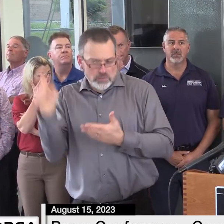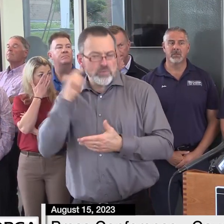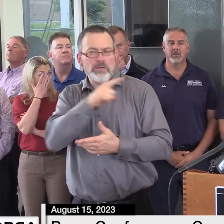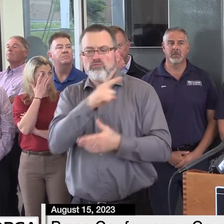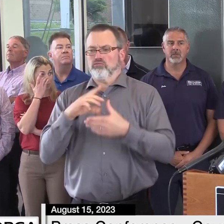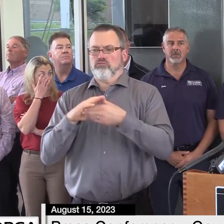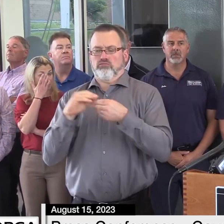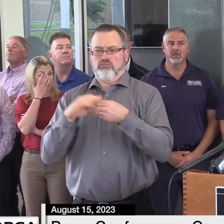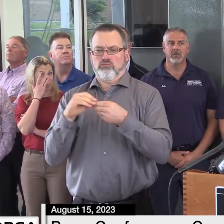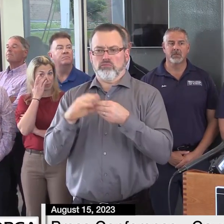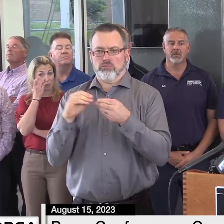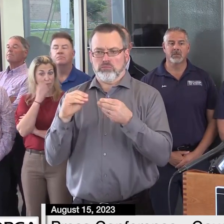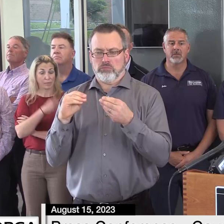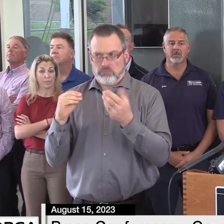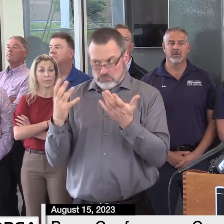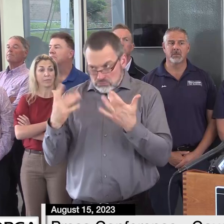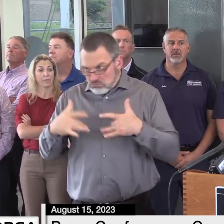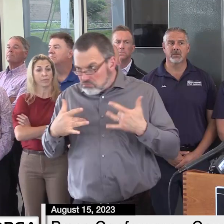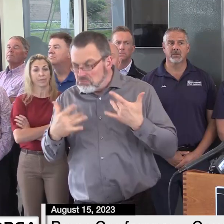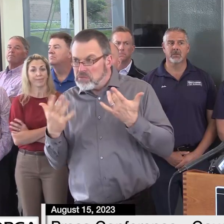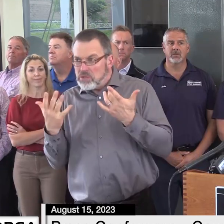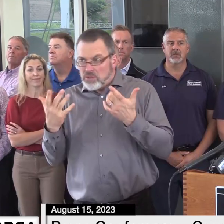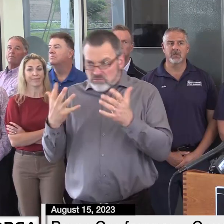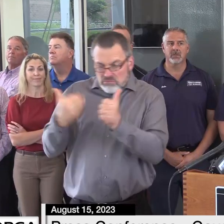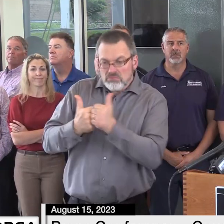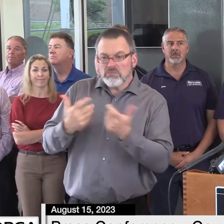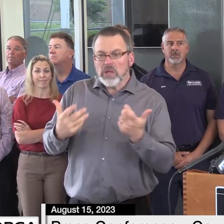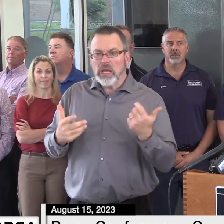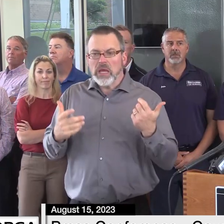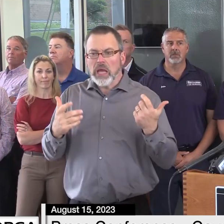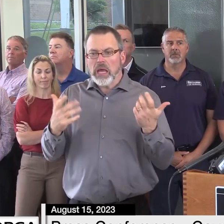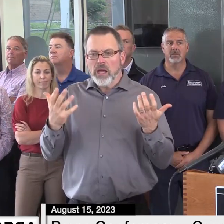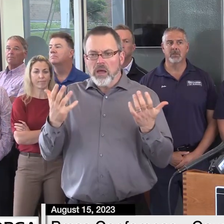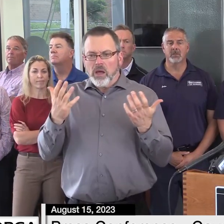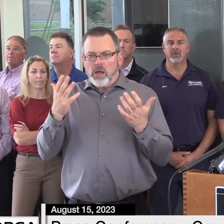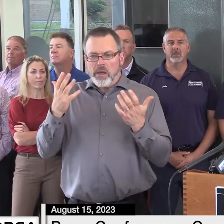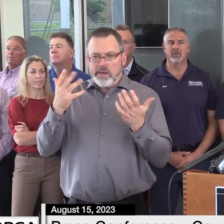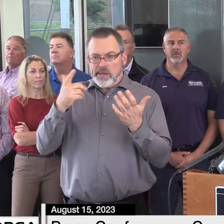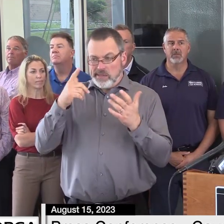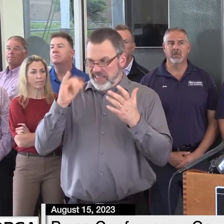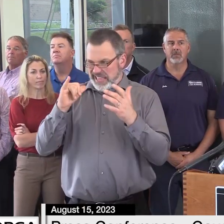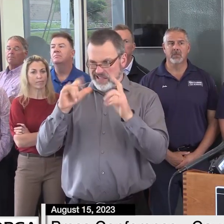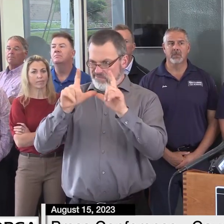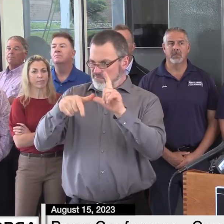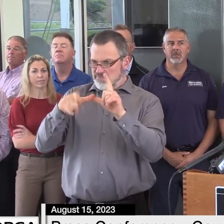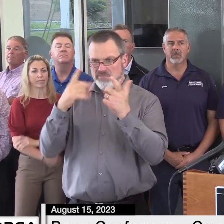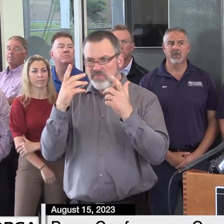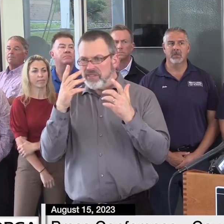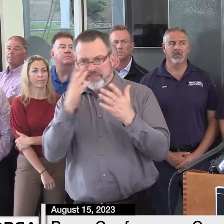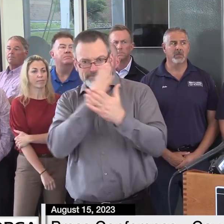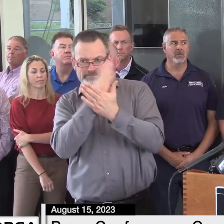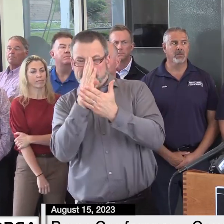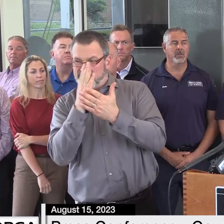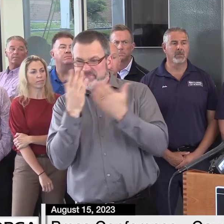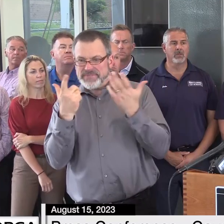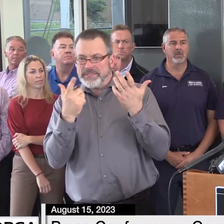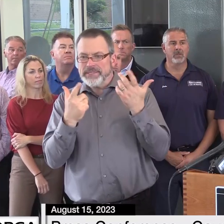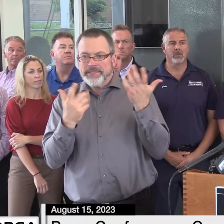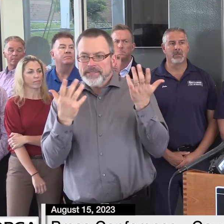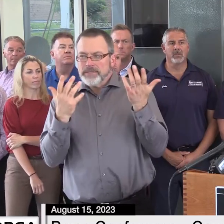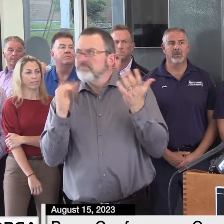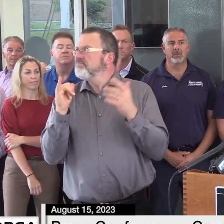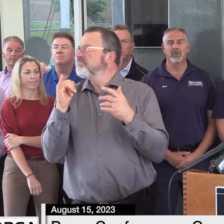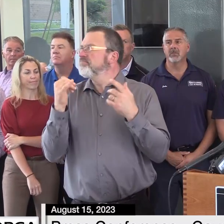has happened in that regard. They came to their determination to close the period. We were notified of that, I think, yesterday, maybe